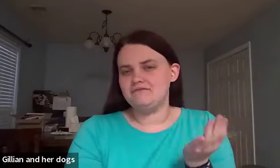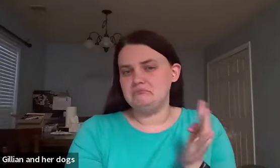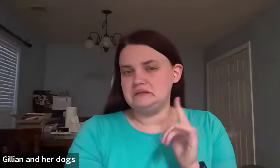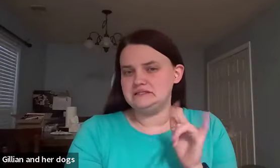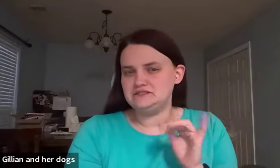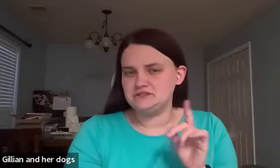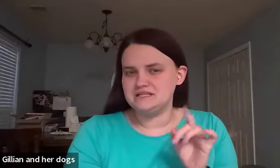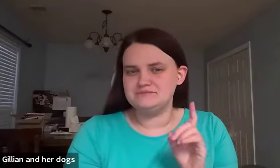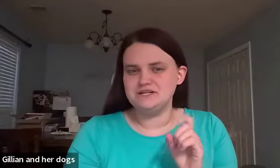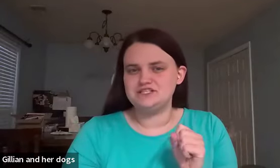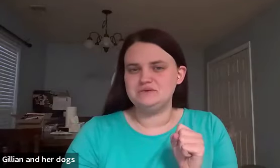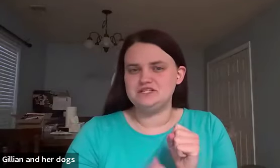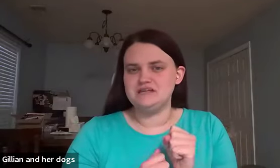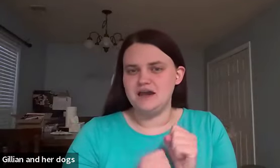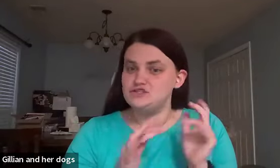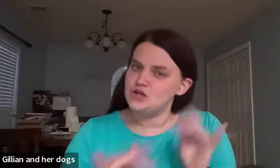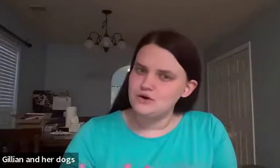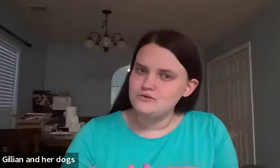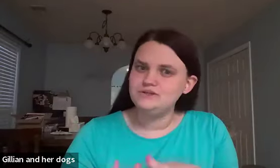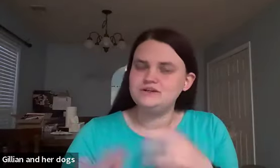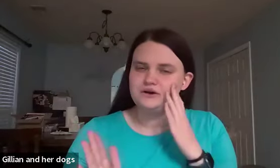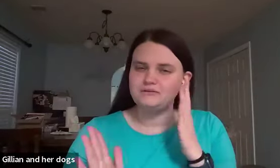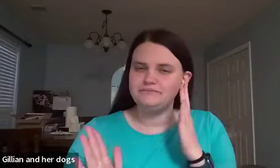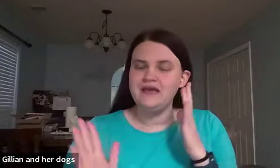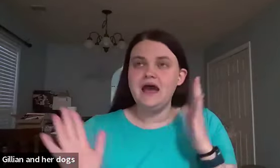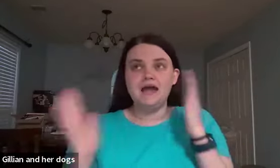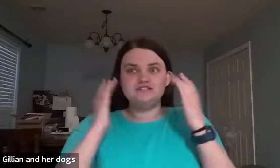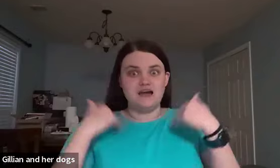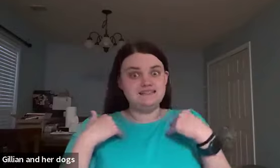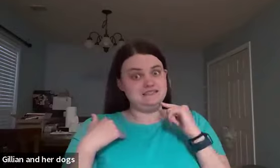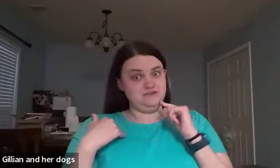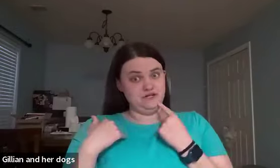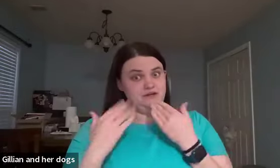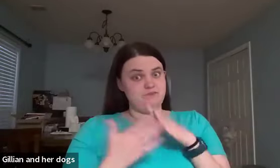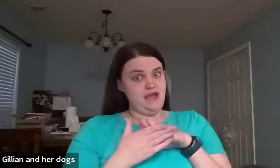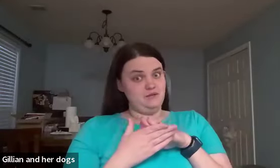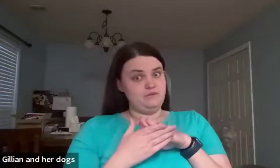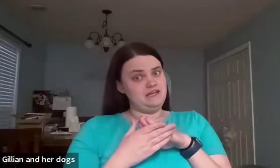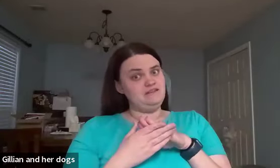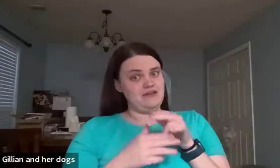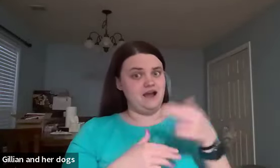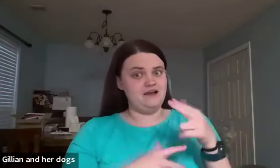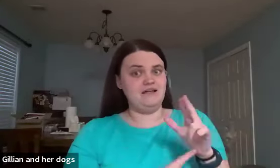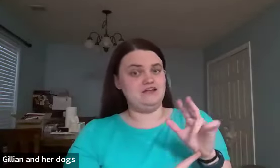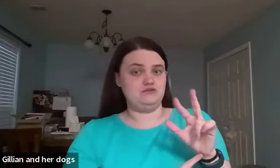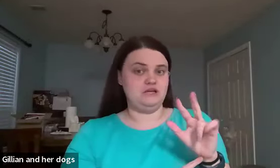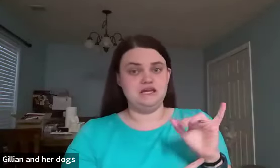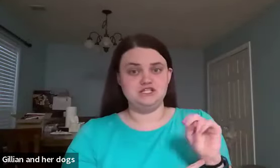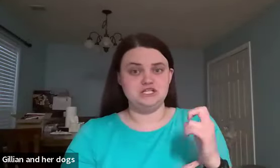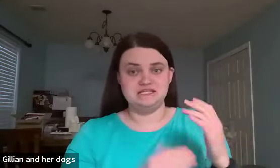have blizzards as much as we just have snow. You know, I know to us it's severe, it's bad when we get like that high, like 3 inches